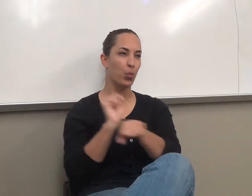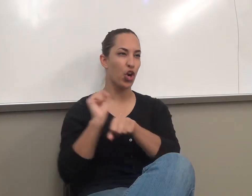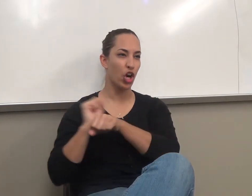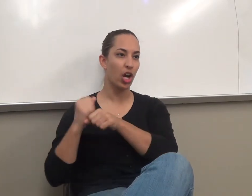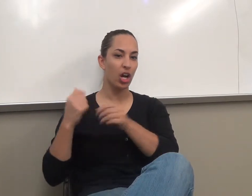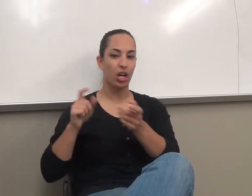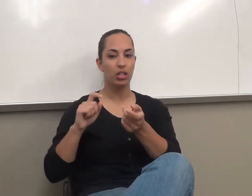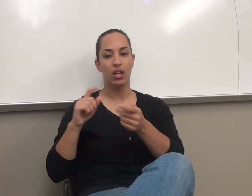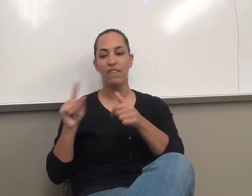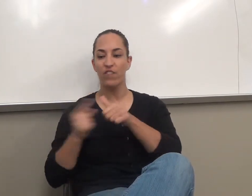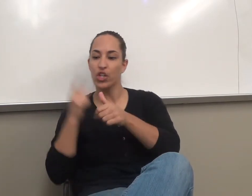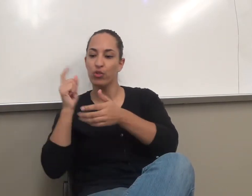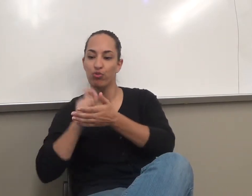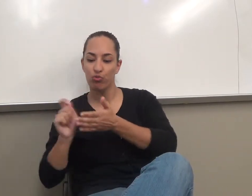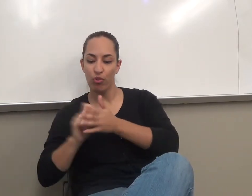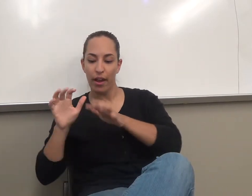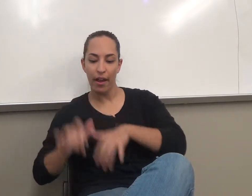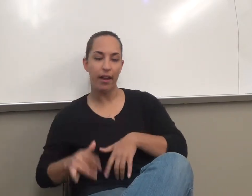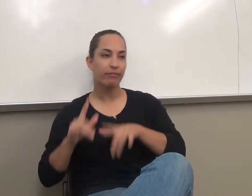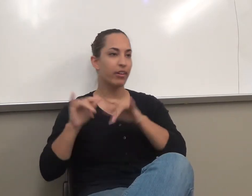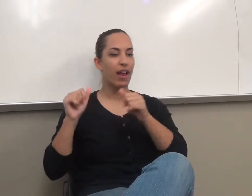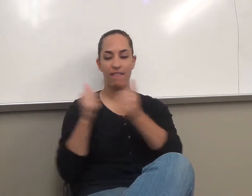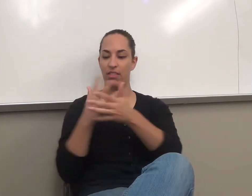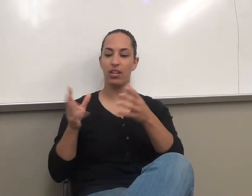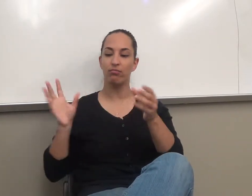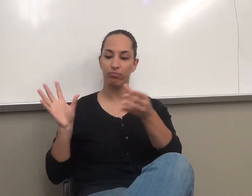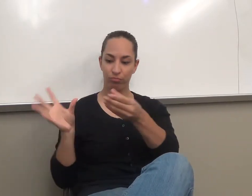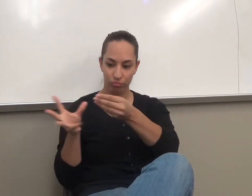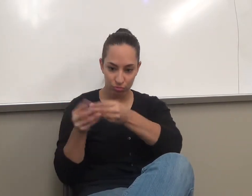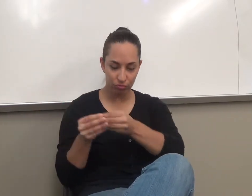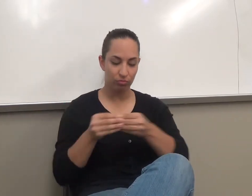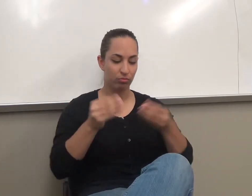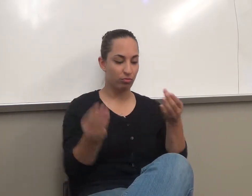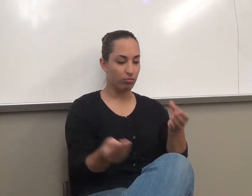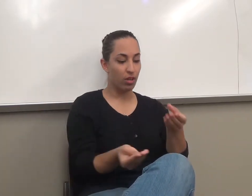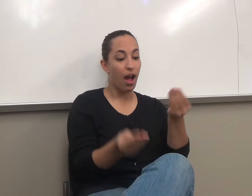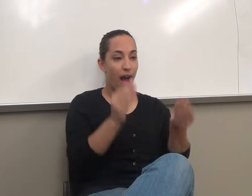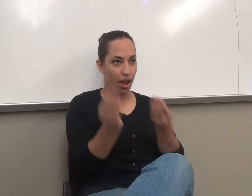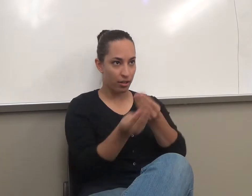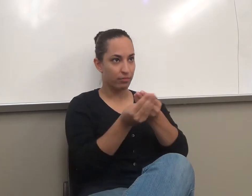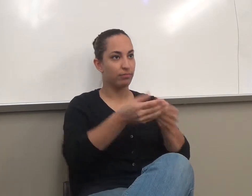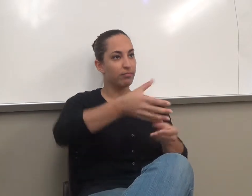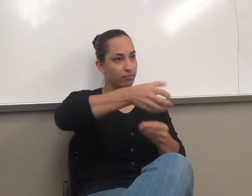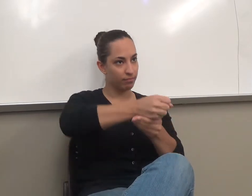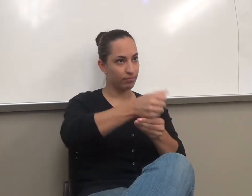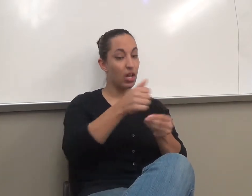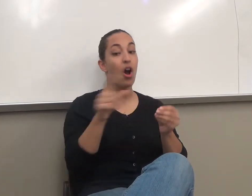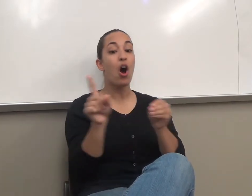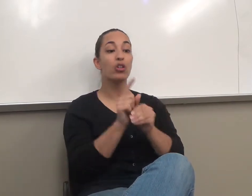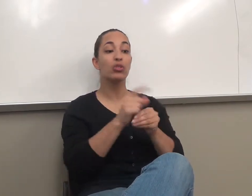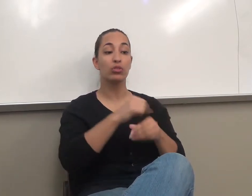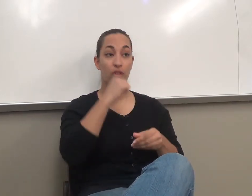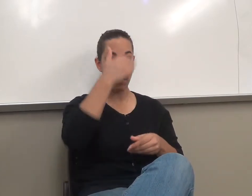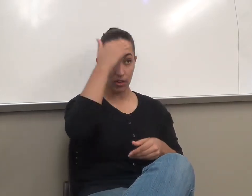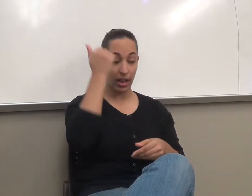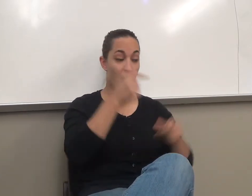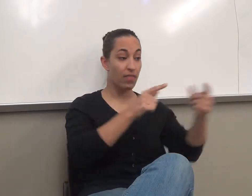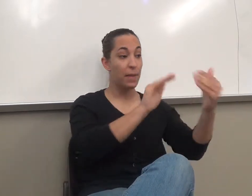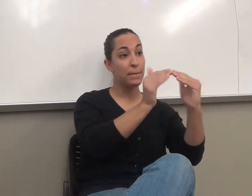the completed peer review sheet, and the completed self-edit sheet. You won't get a grade if all that isn't attached.